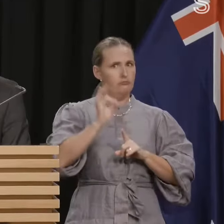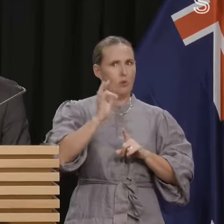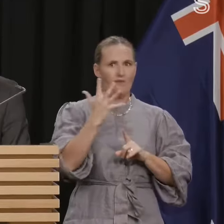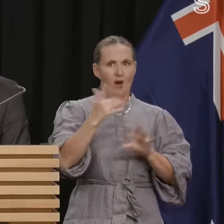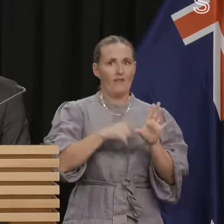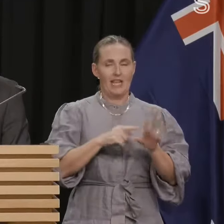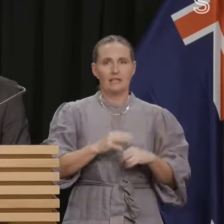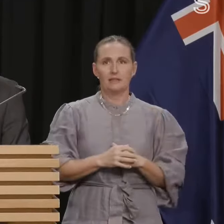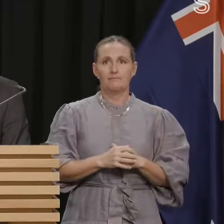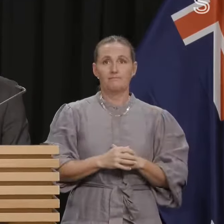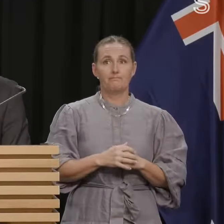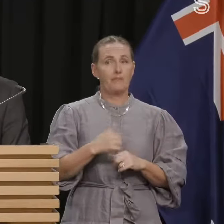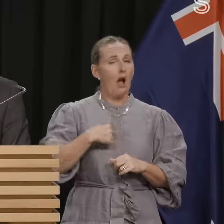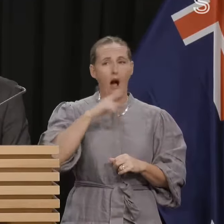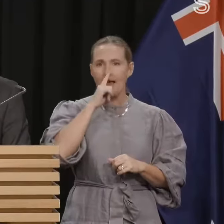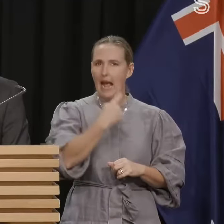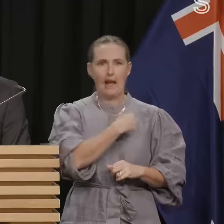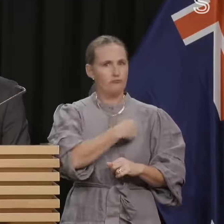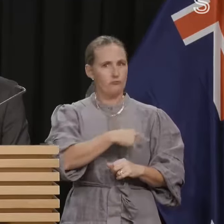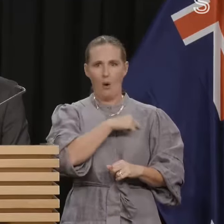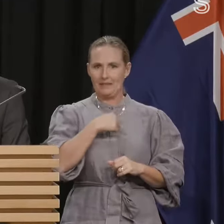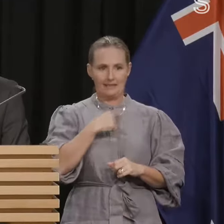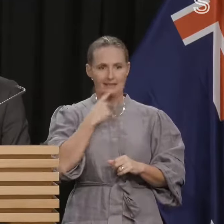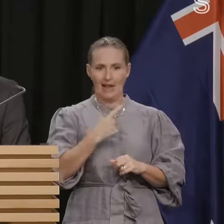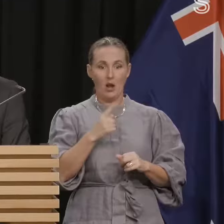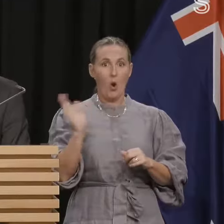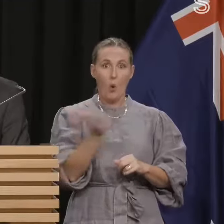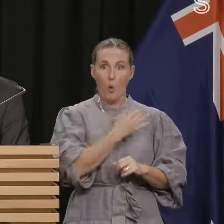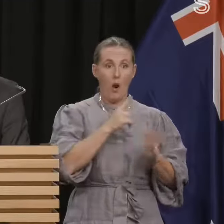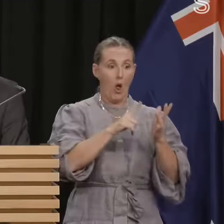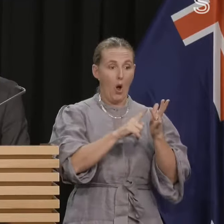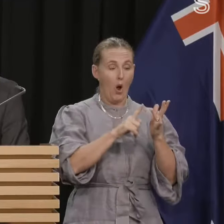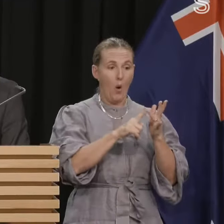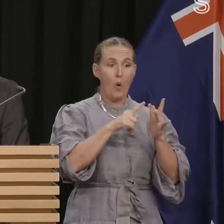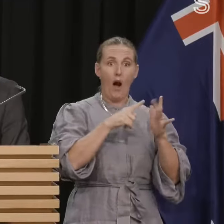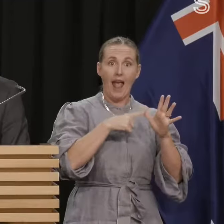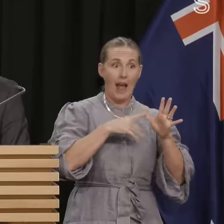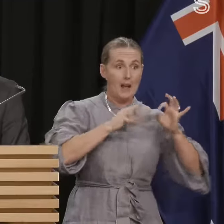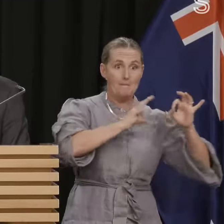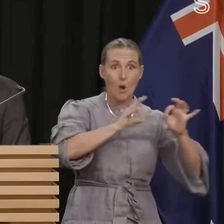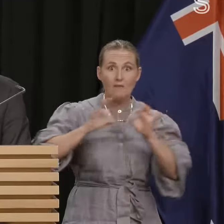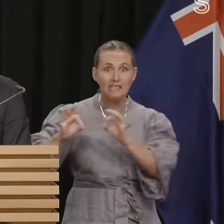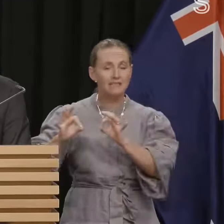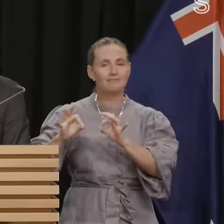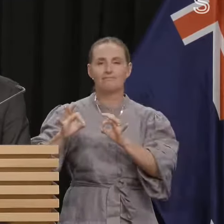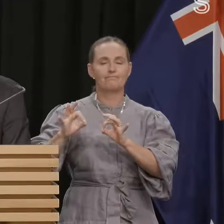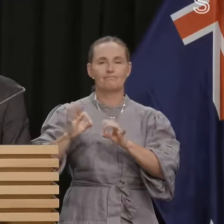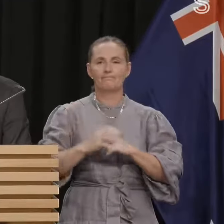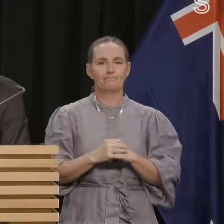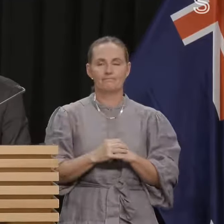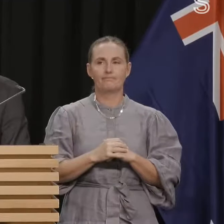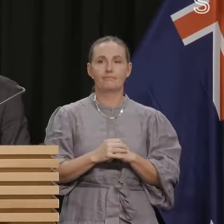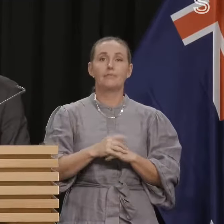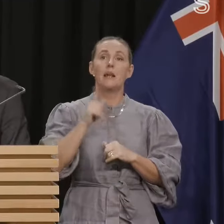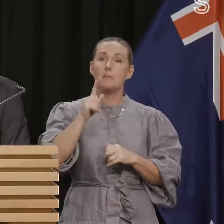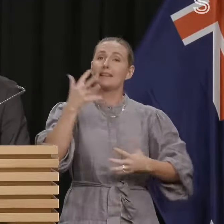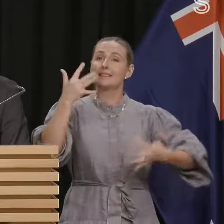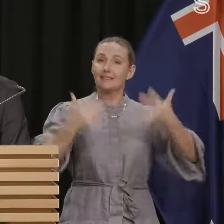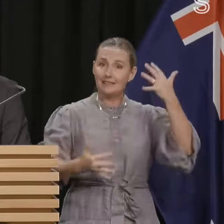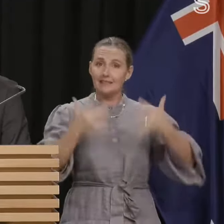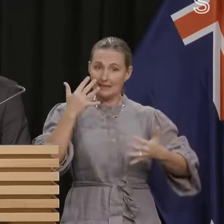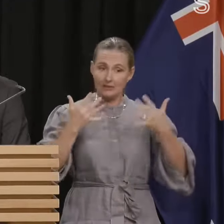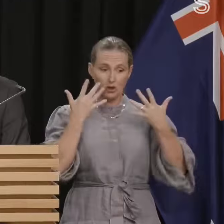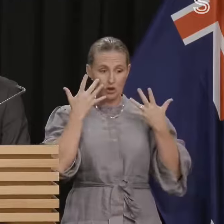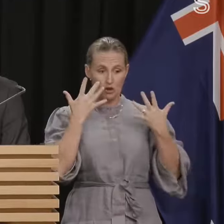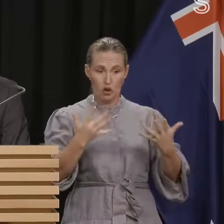hand on heart say that adherence to the OIA is perfect. We wouldn't be doing all of this work if it was. Statistics would suggest that